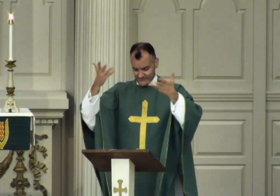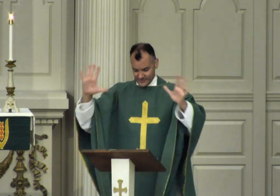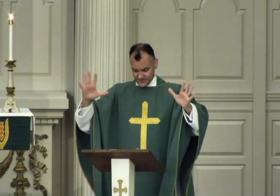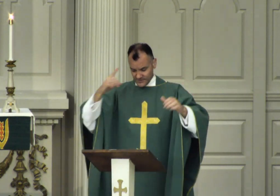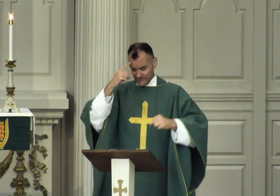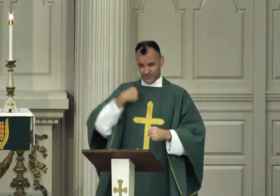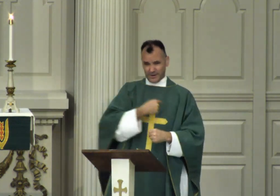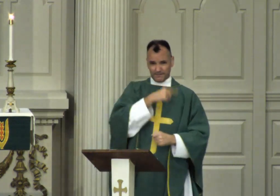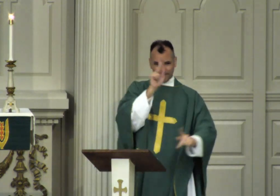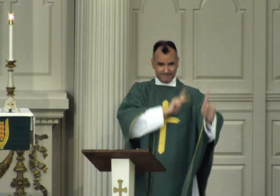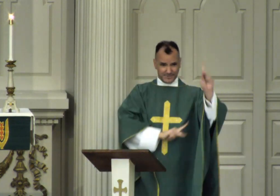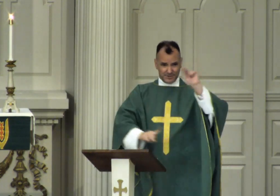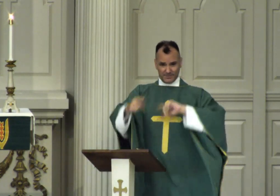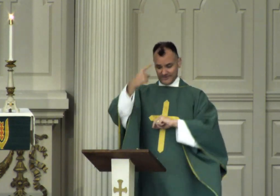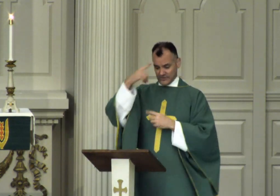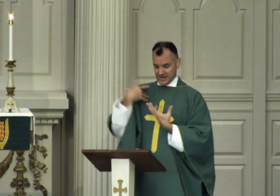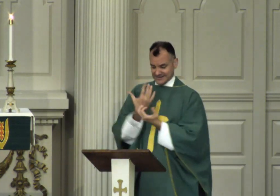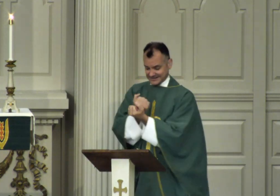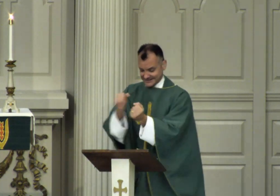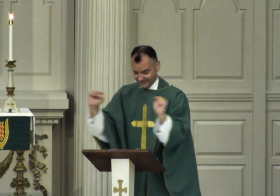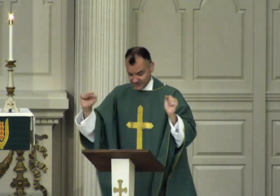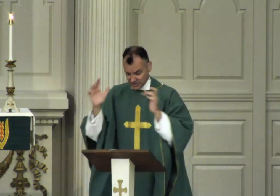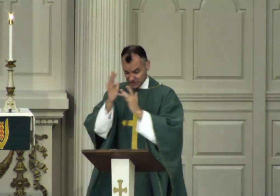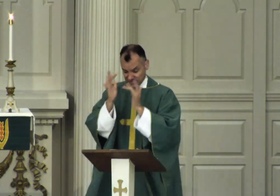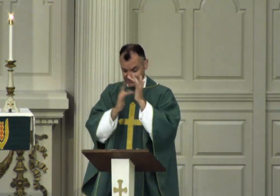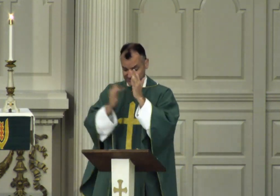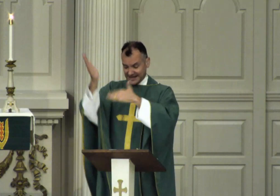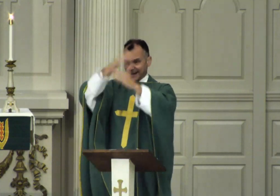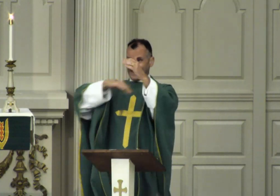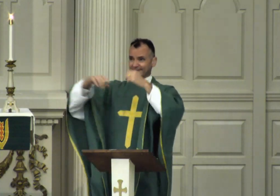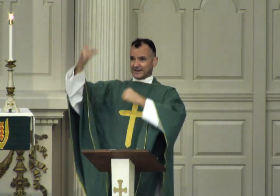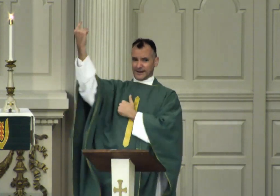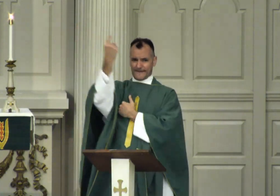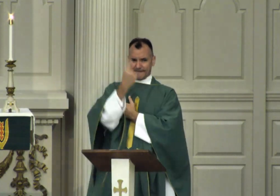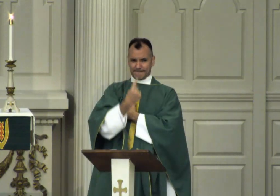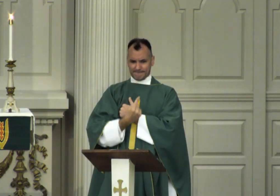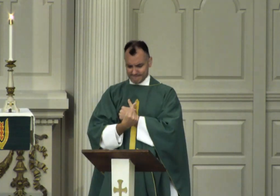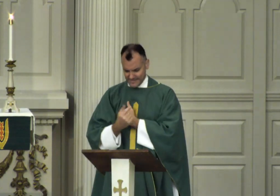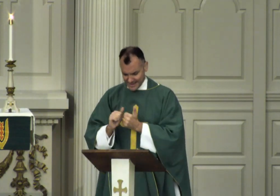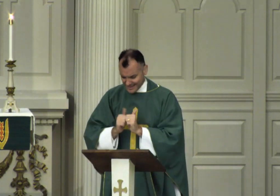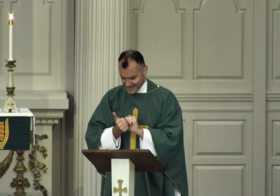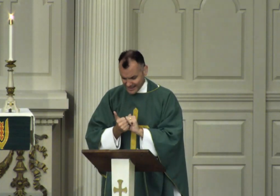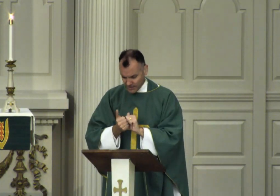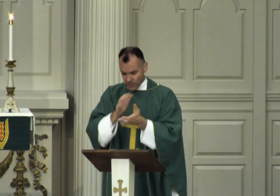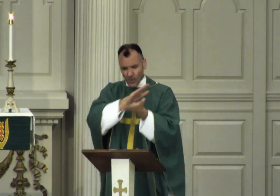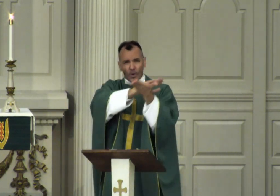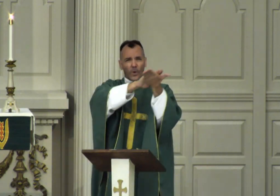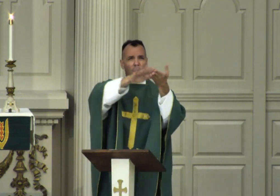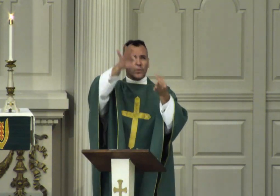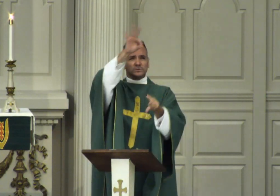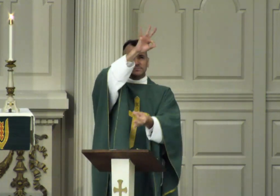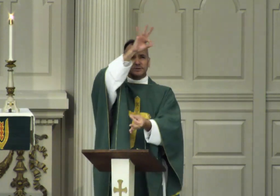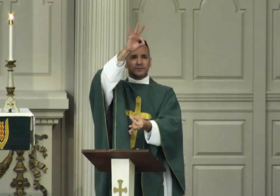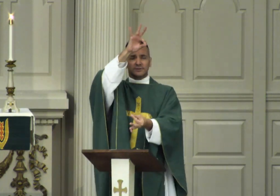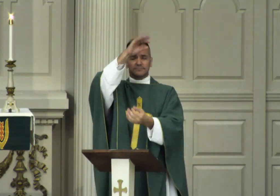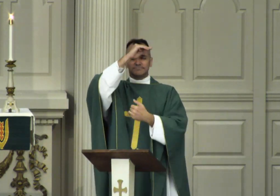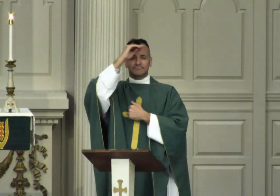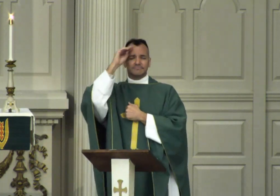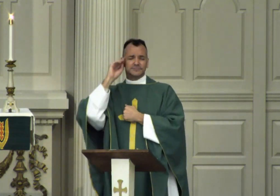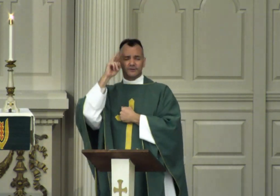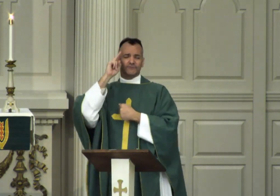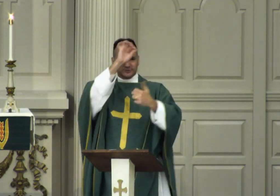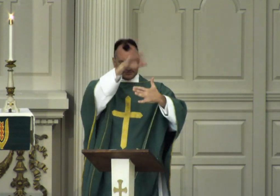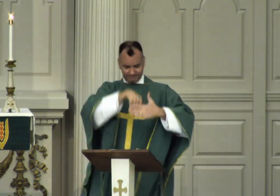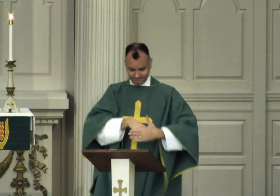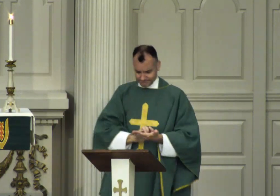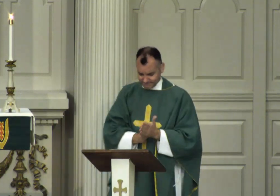with the Father. Through him all things were made. For us men and for our salvation, he came down from heaven, and